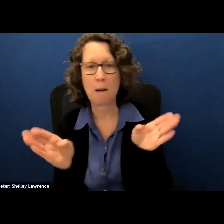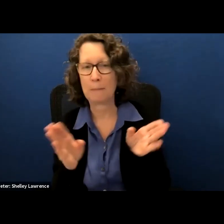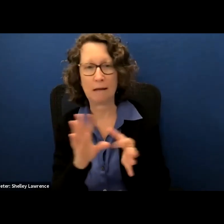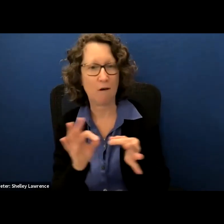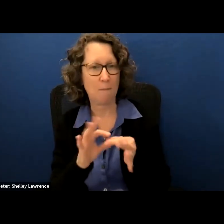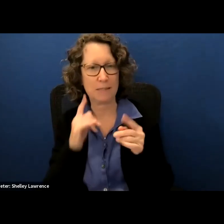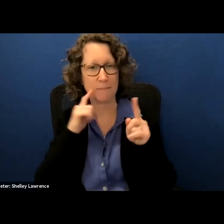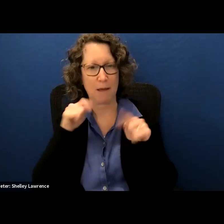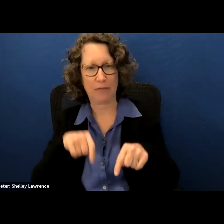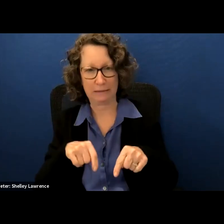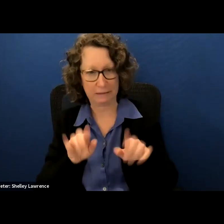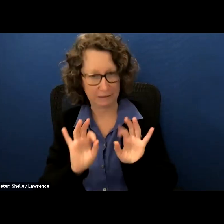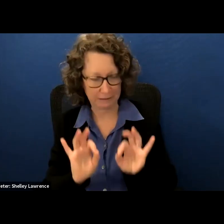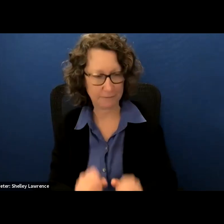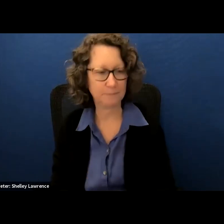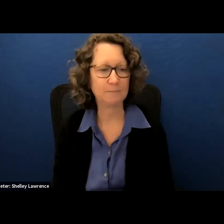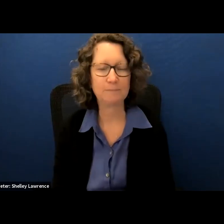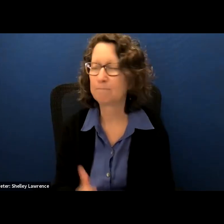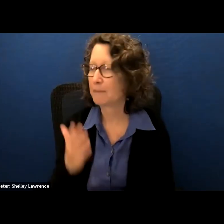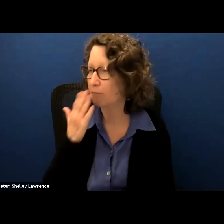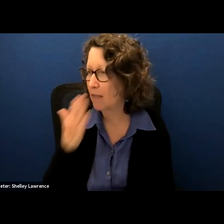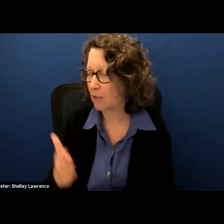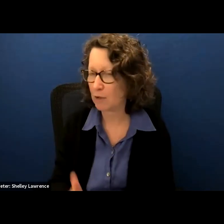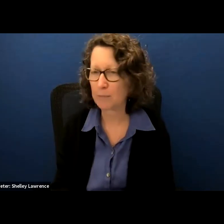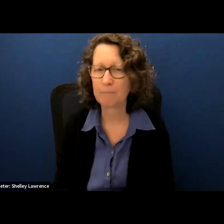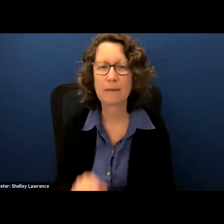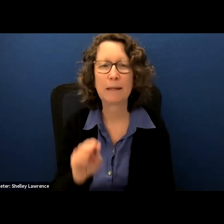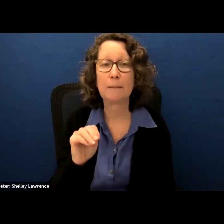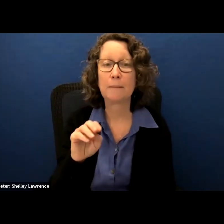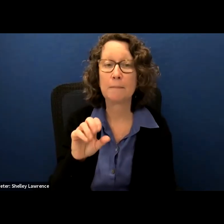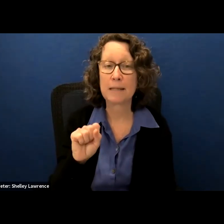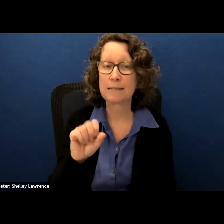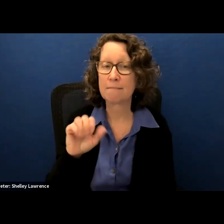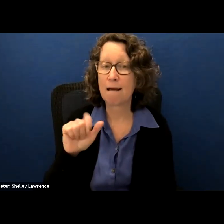item. Okay, thank you. Ms. Alvarez?